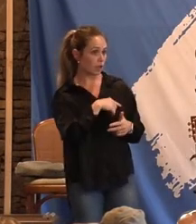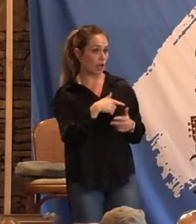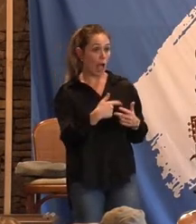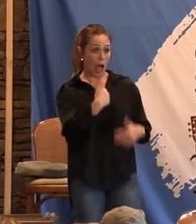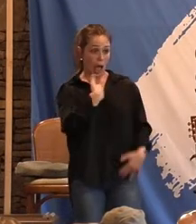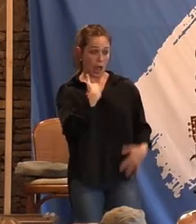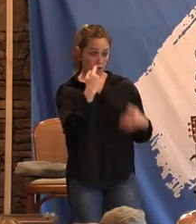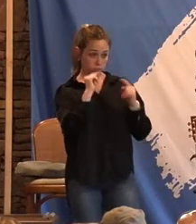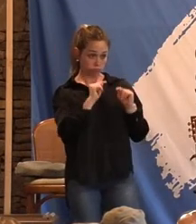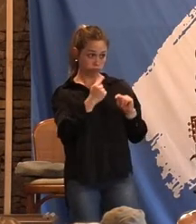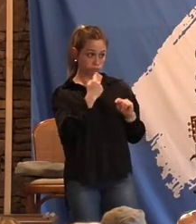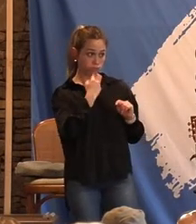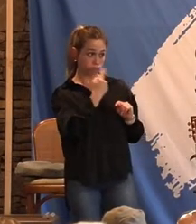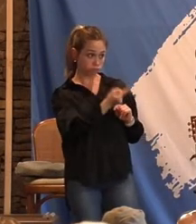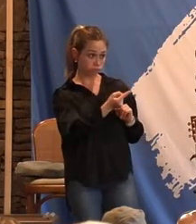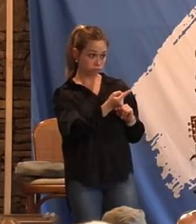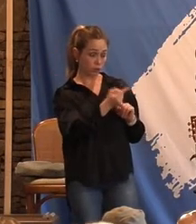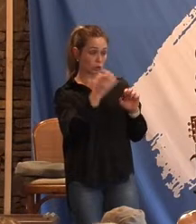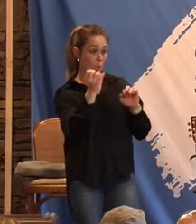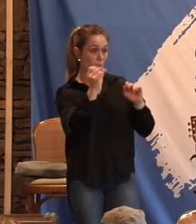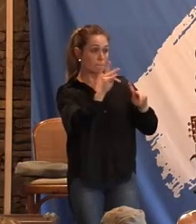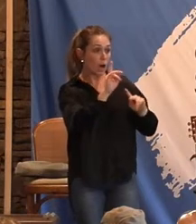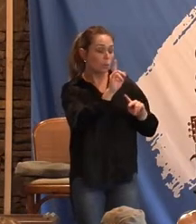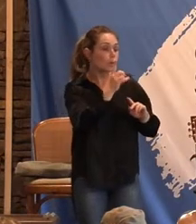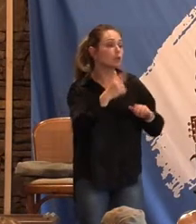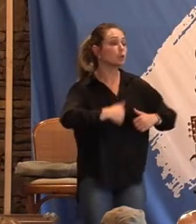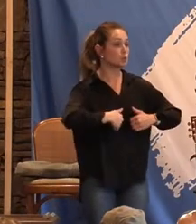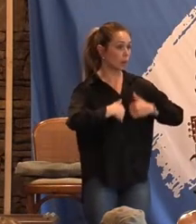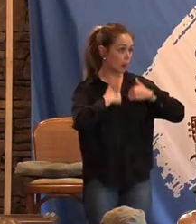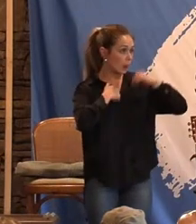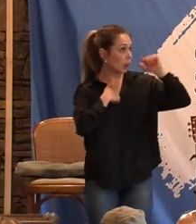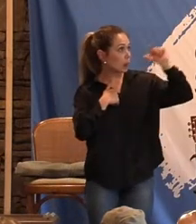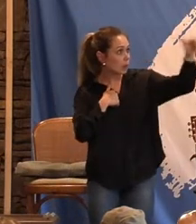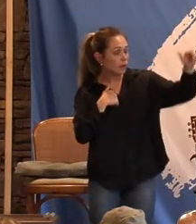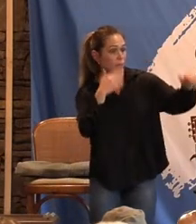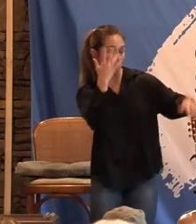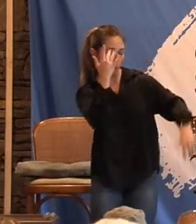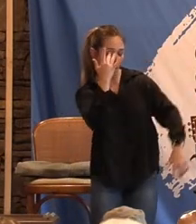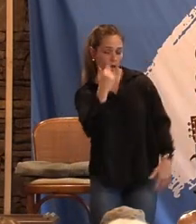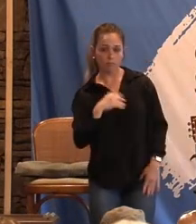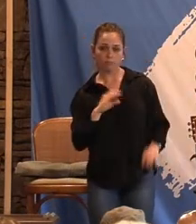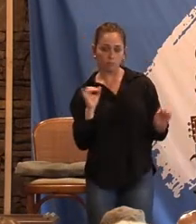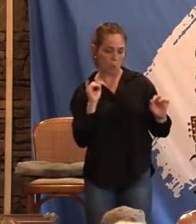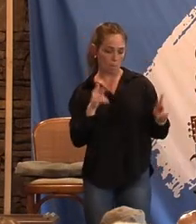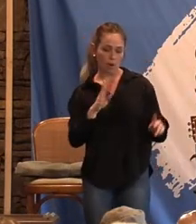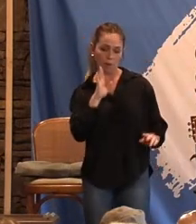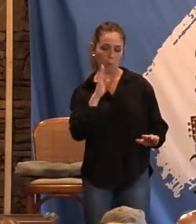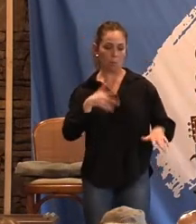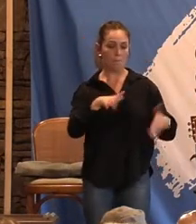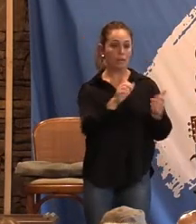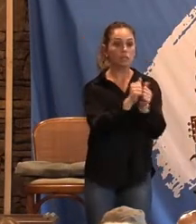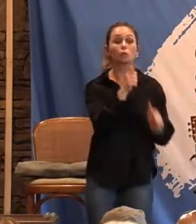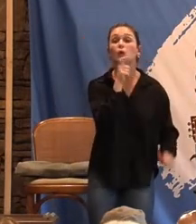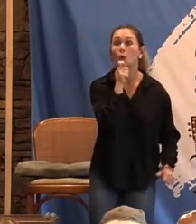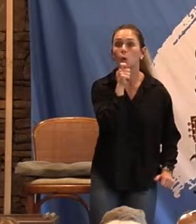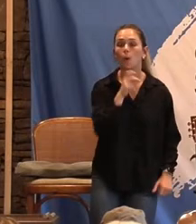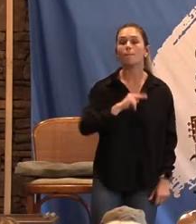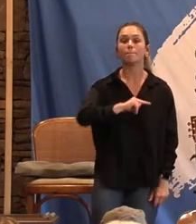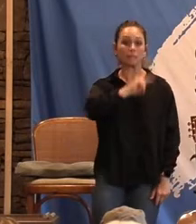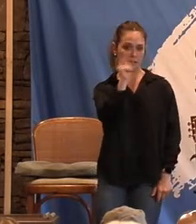I'm trying to tell you, go back where you live because nobody messes with who?